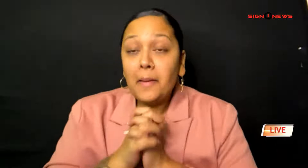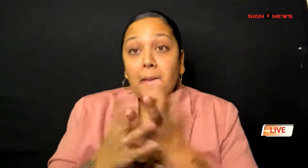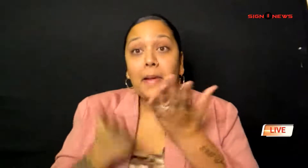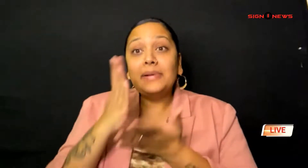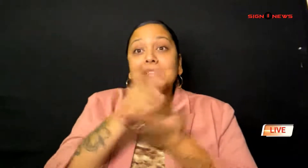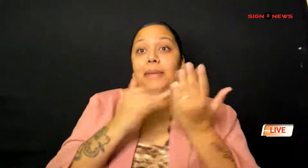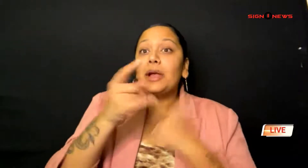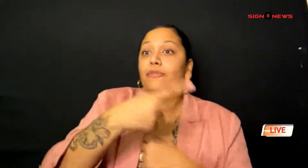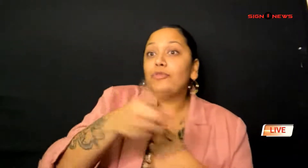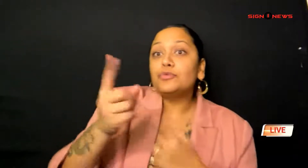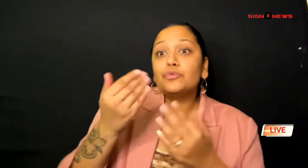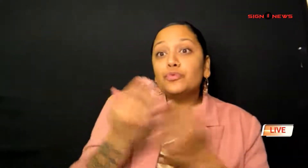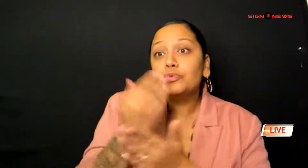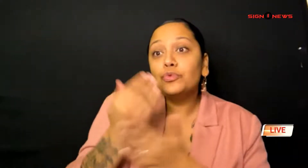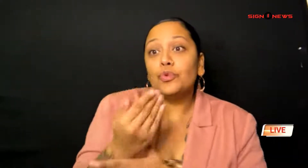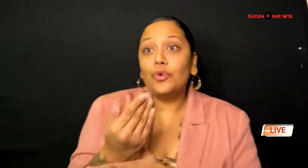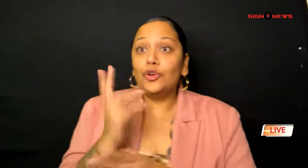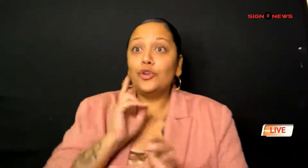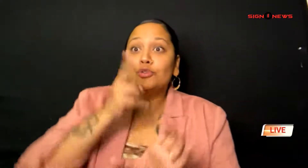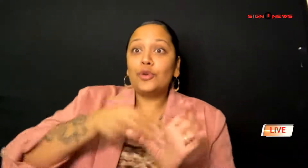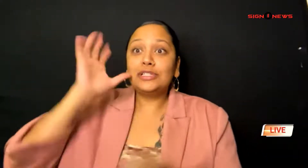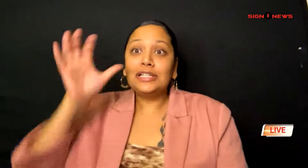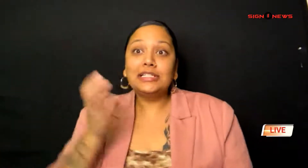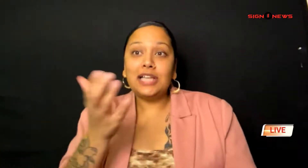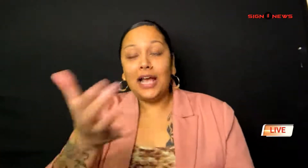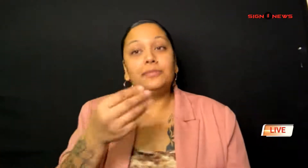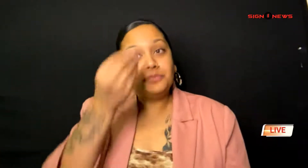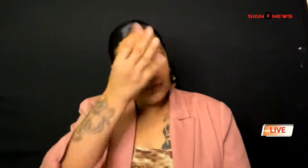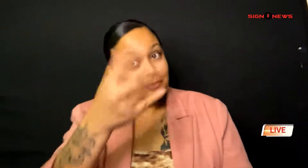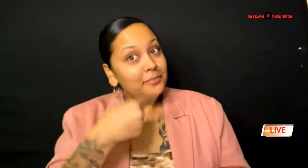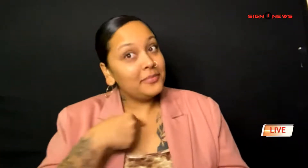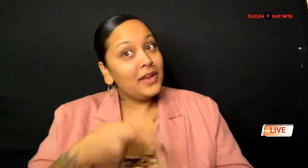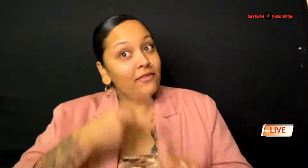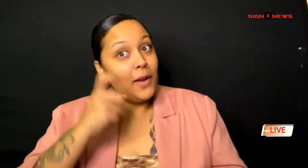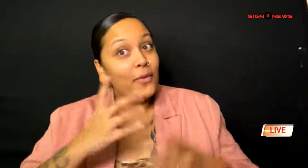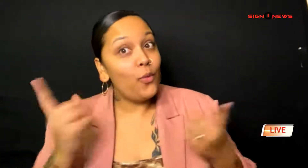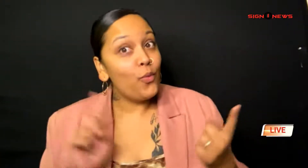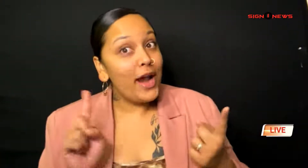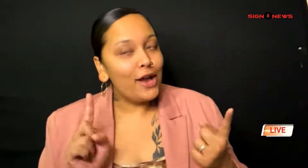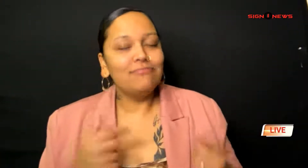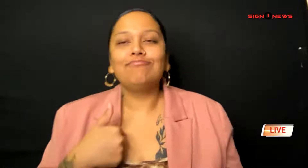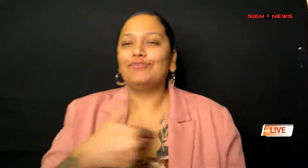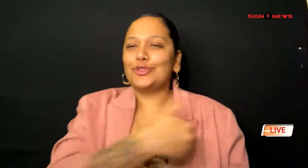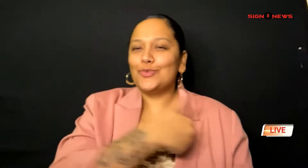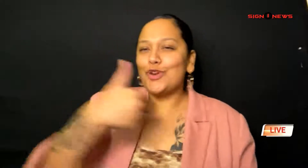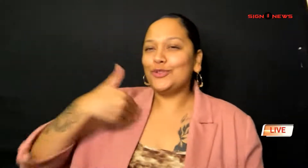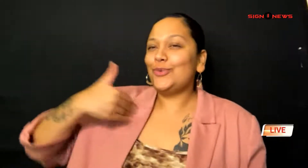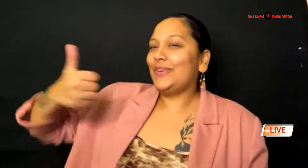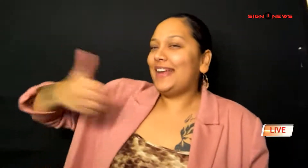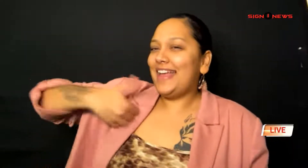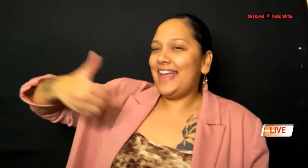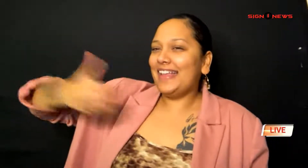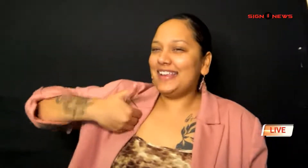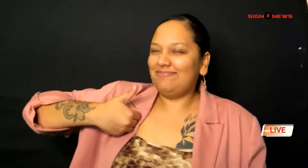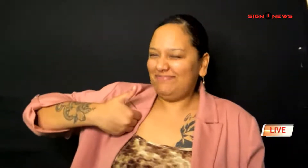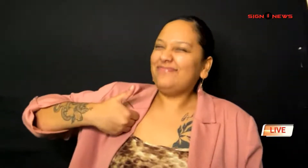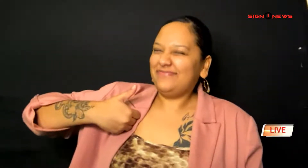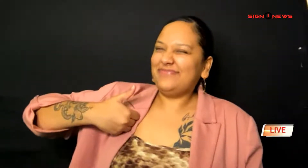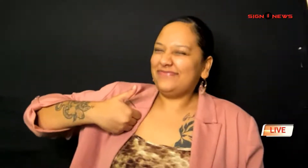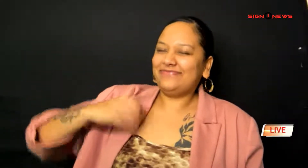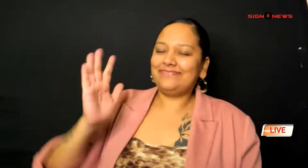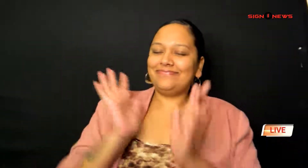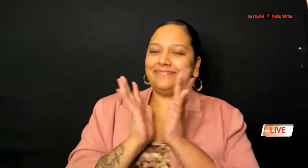where you're watching from. Some of you who may be new to joining Sign1News, just let me know where you're from. I'm